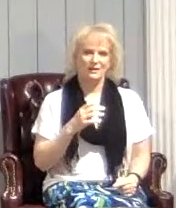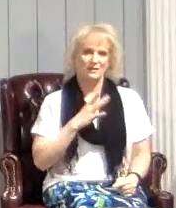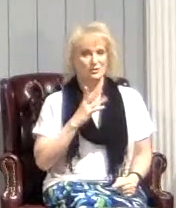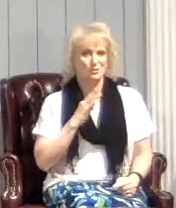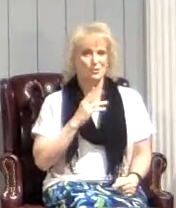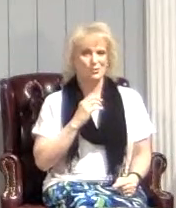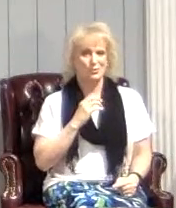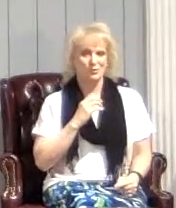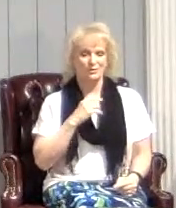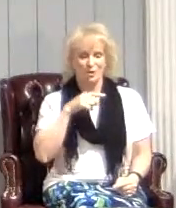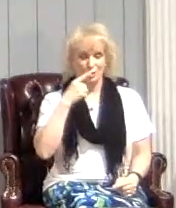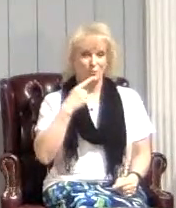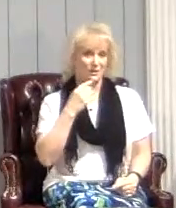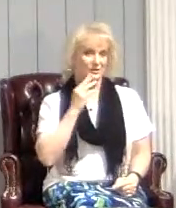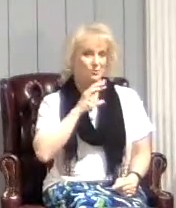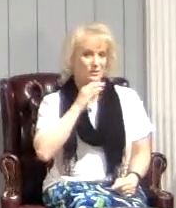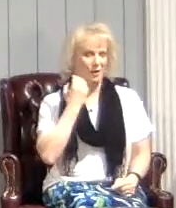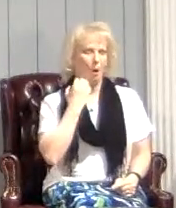Really stupid. But anyway,